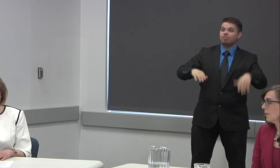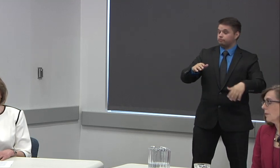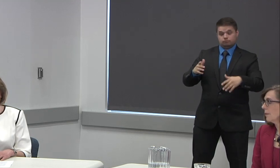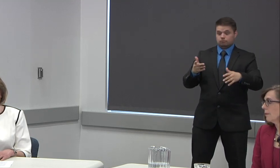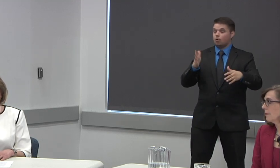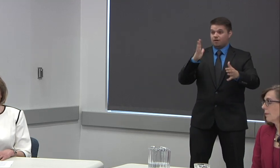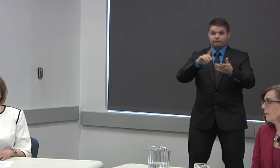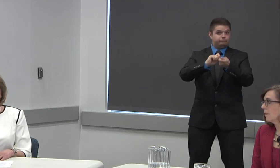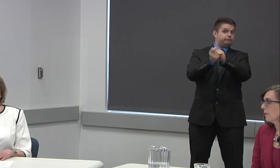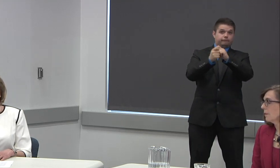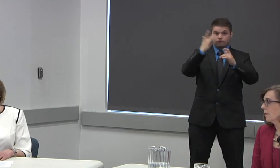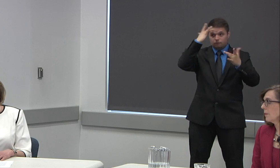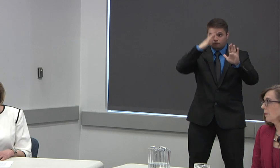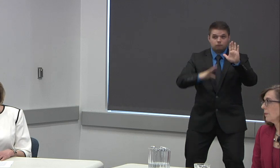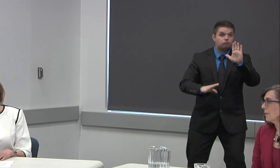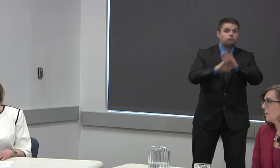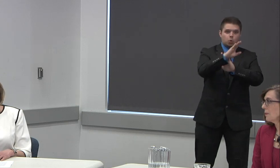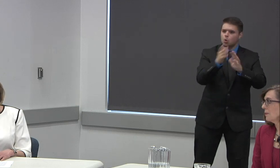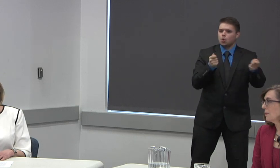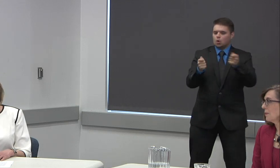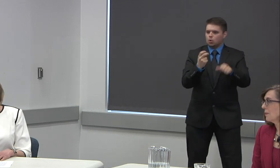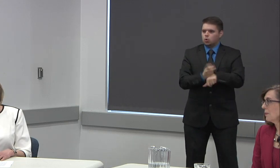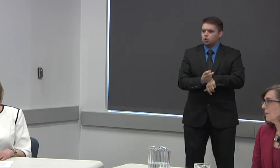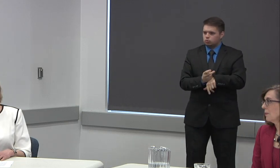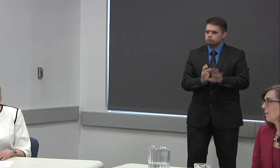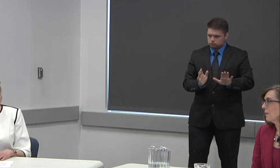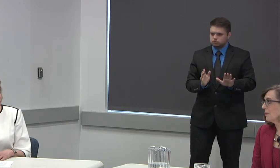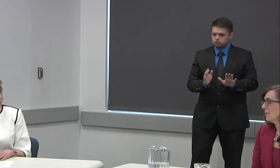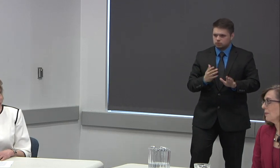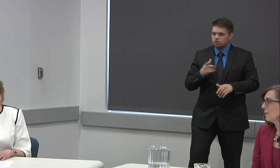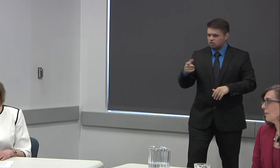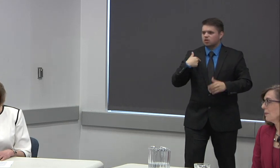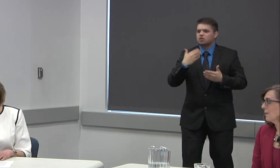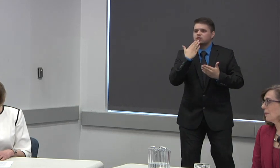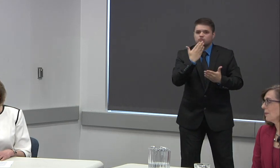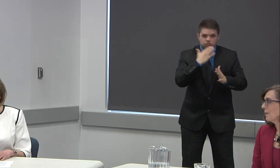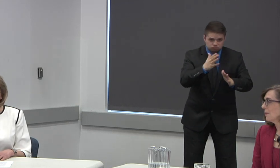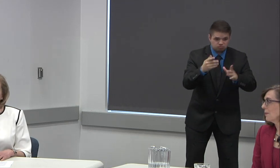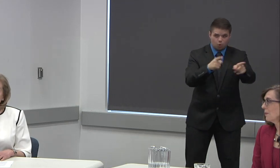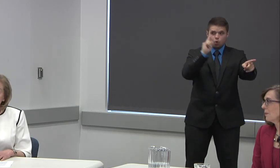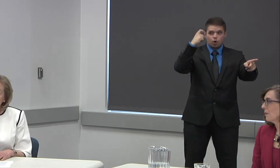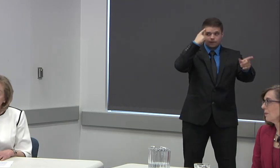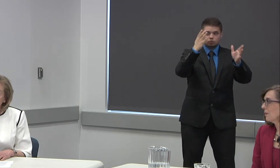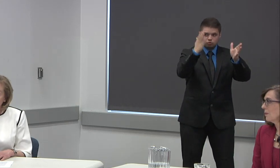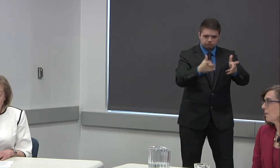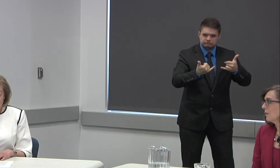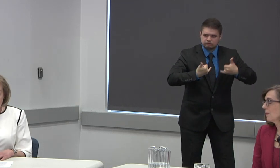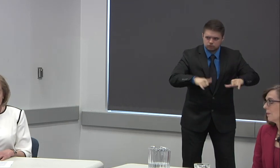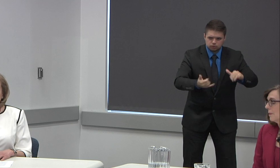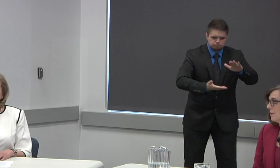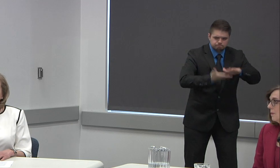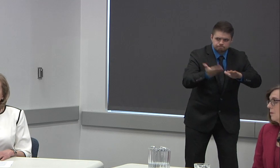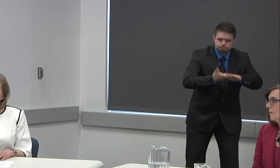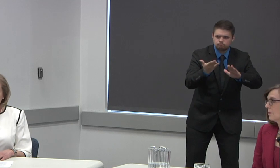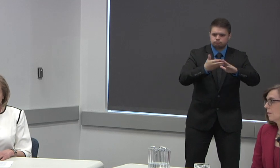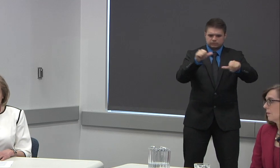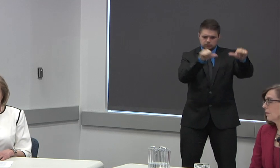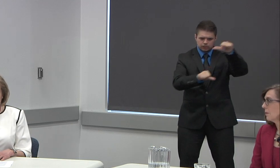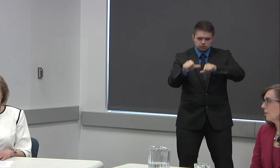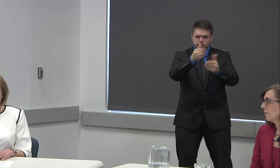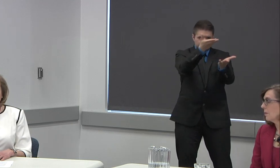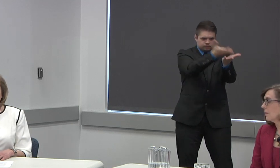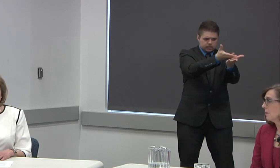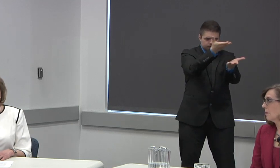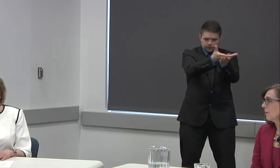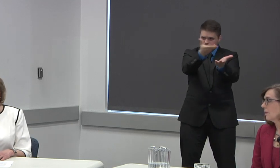communities. I'm very appreciative that the governor has continued to take a scientific and evidence-based approach